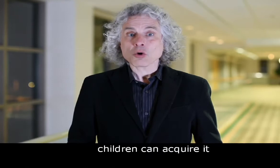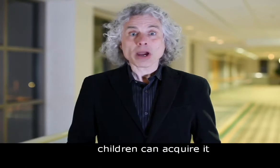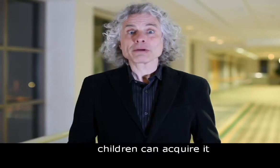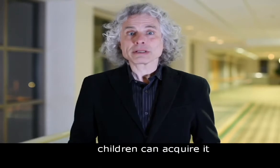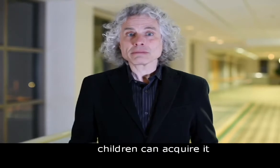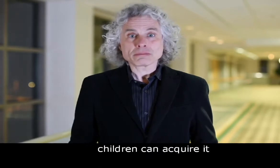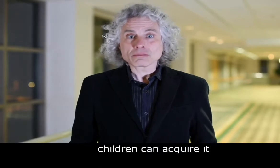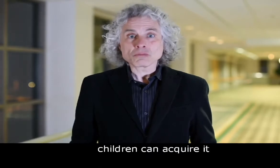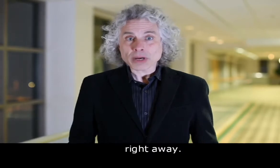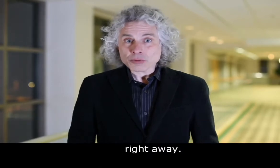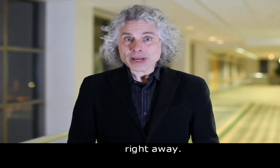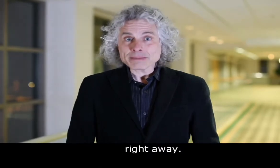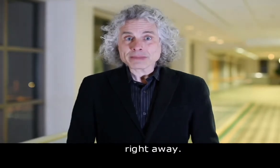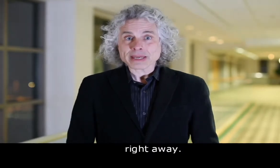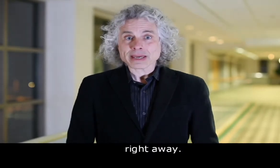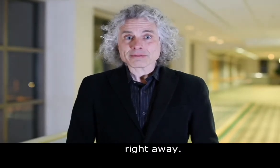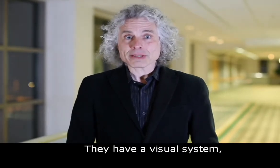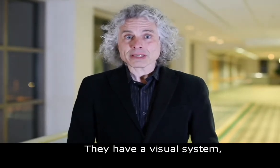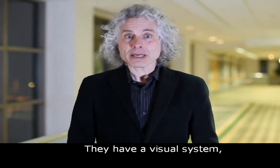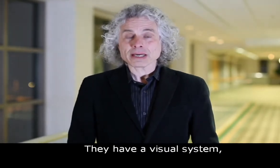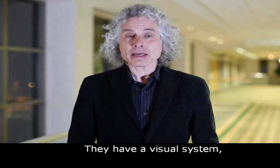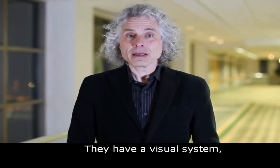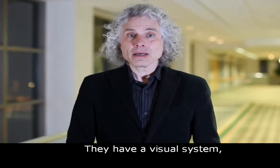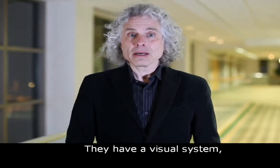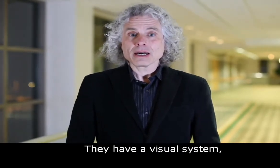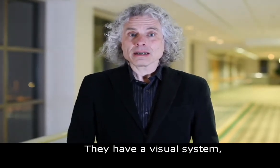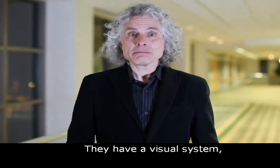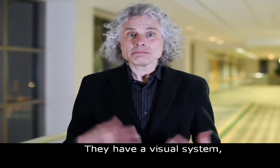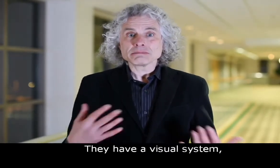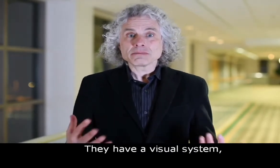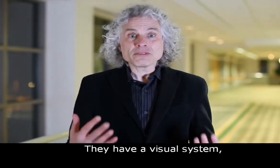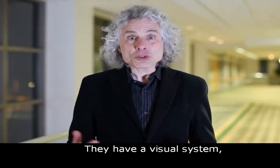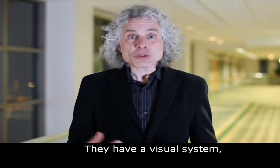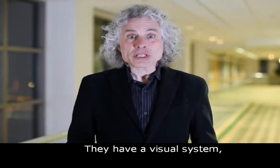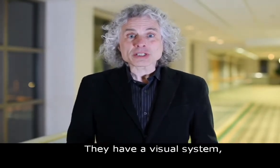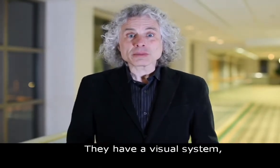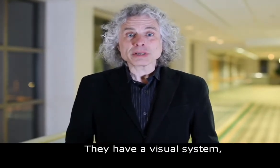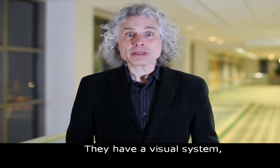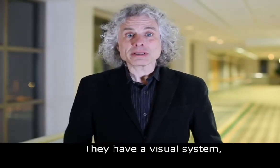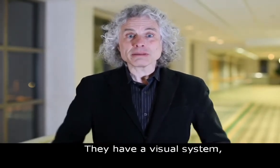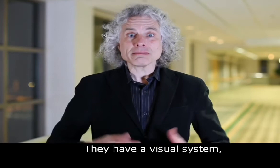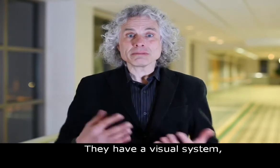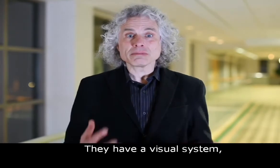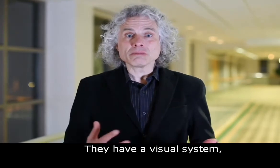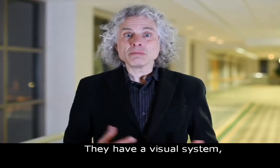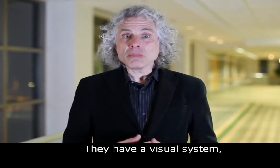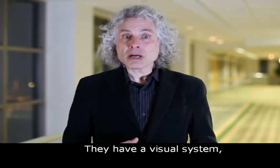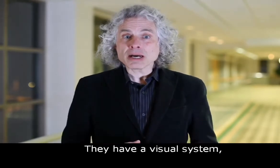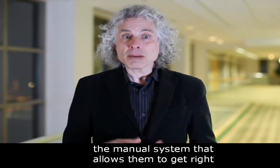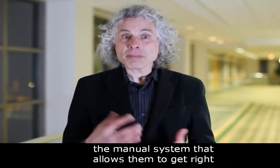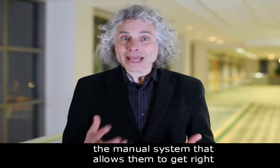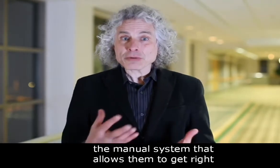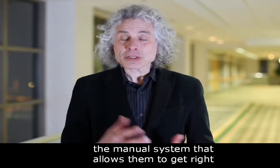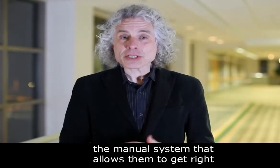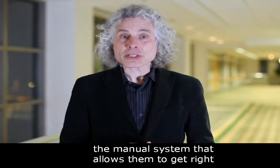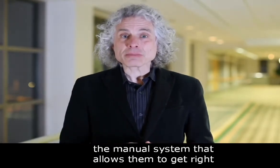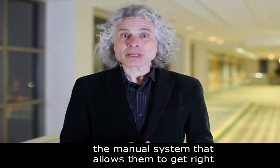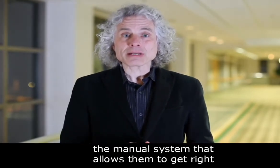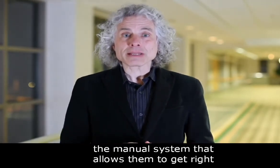acquire it right away. They have the visual system and the manual system that allows